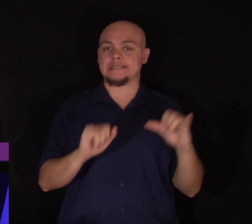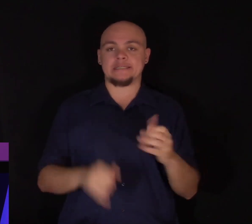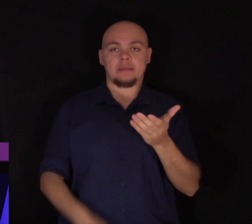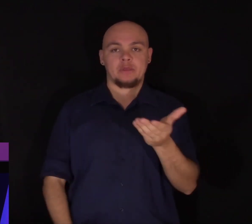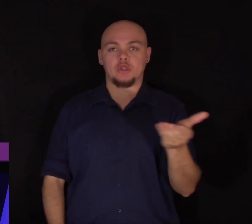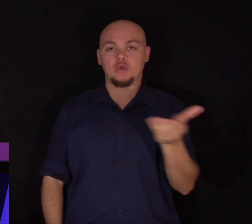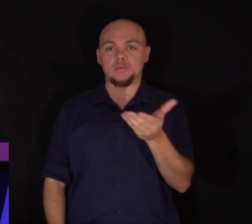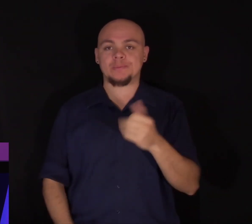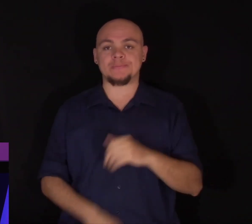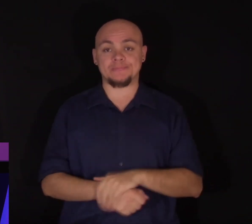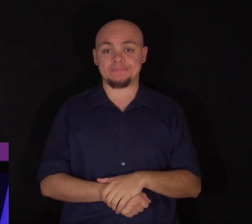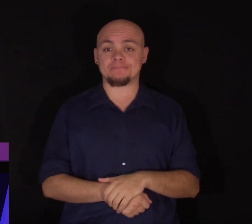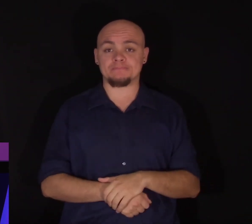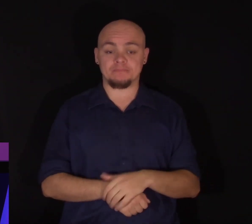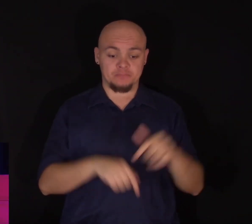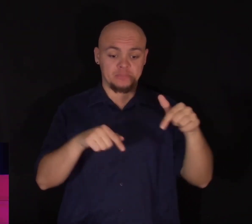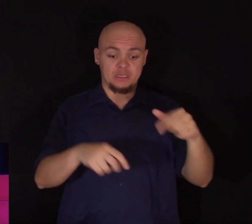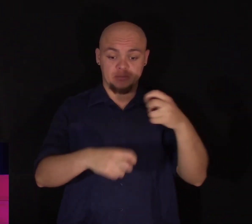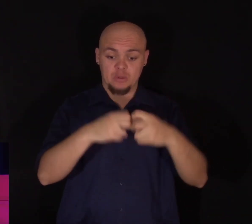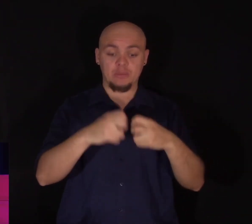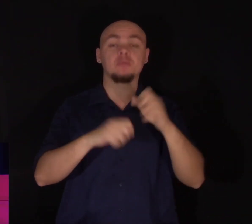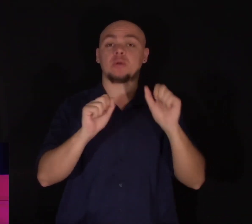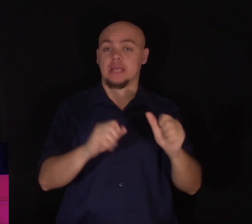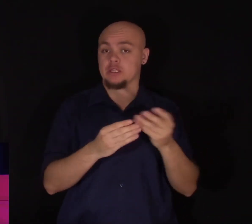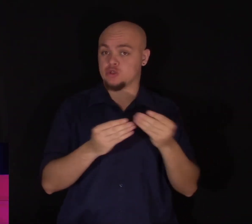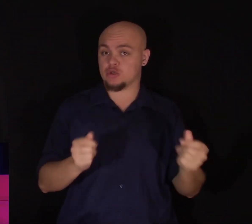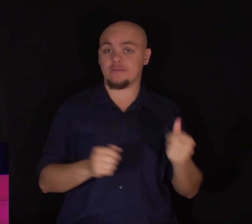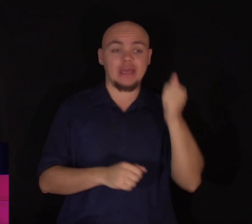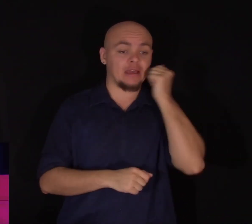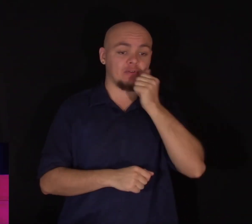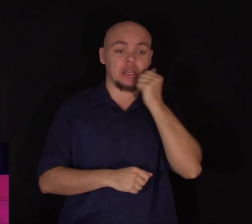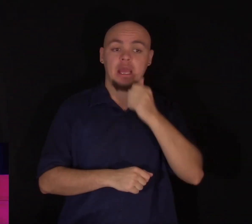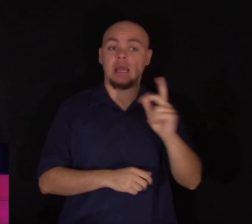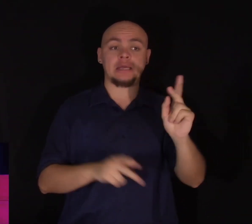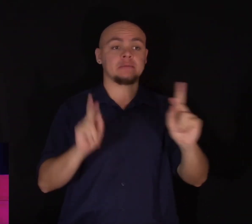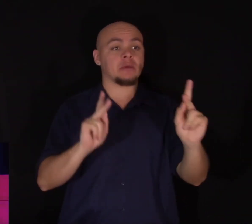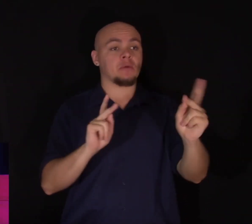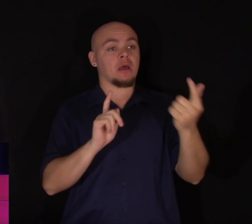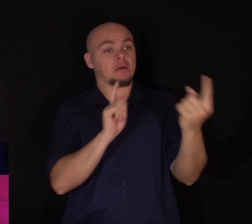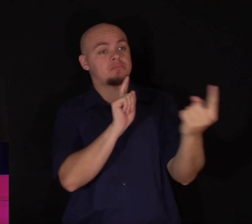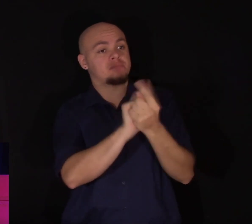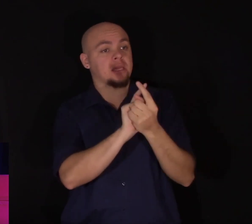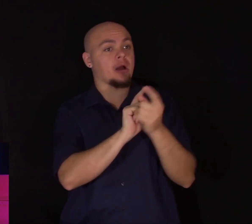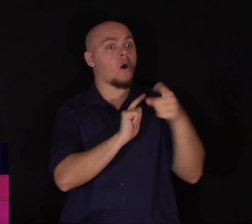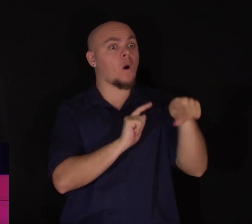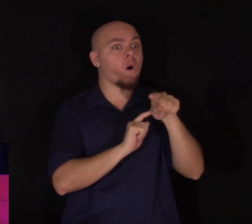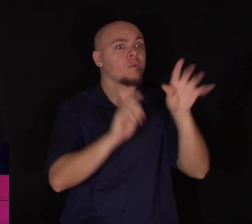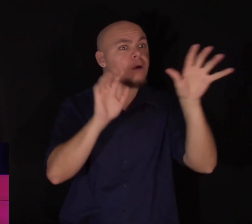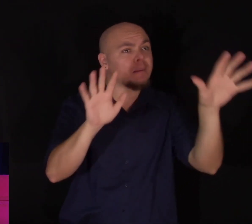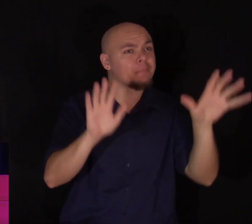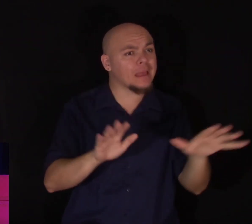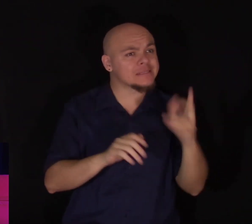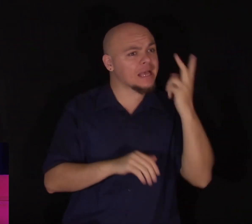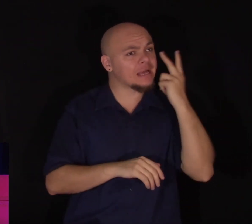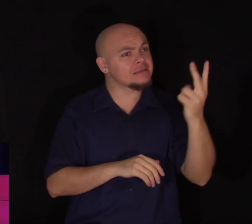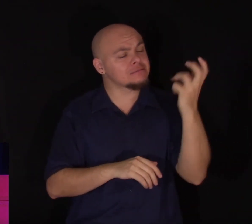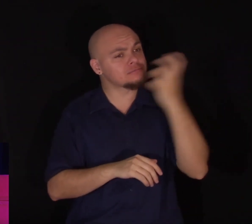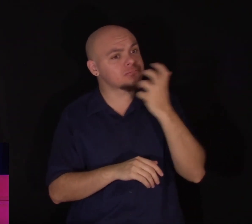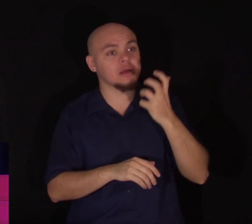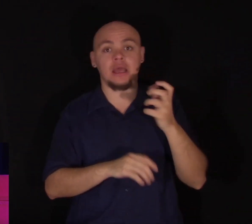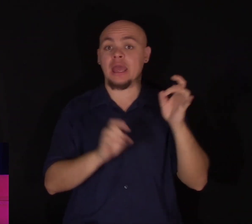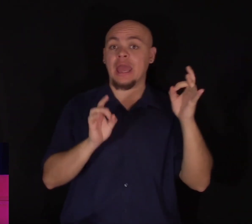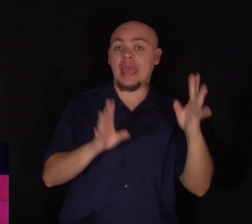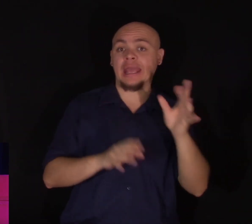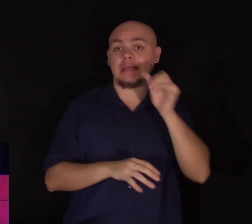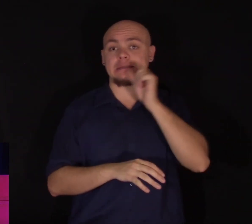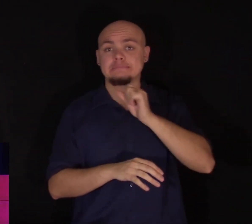I genuinely believe we can solve this. Every day in this work, I get to see amazing people who are pushing to make the world a better place. I see it all the time. Hate and